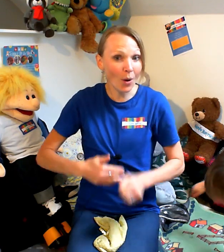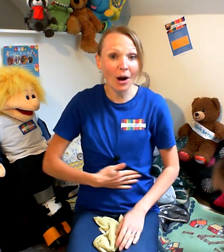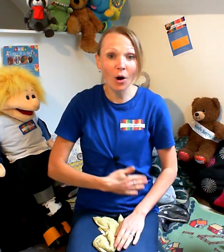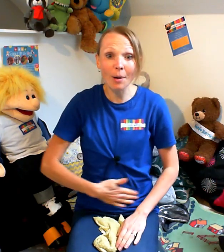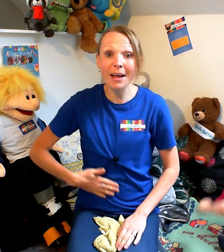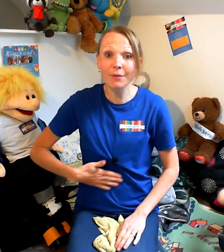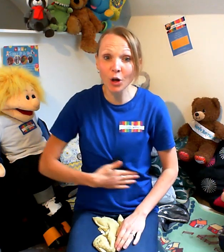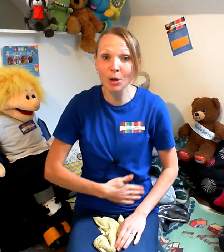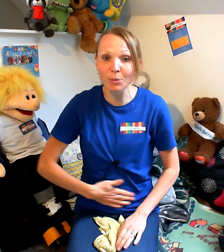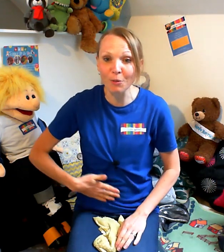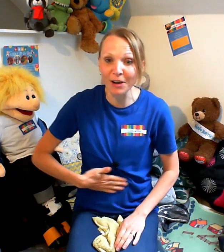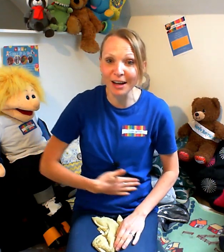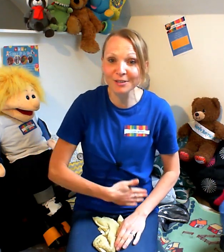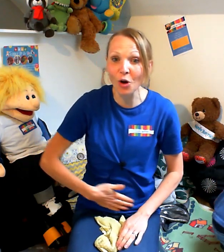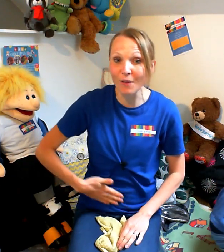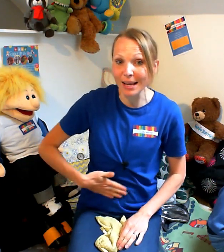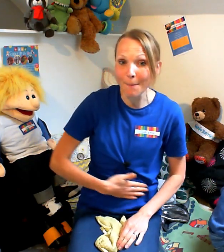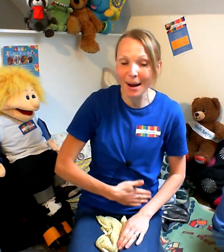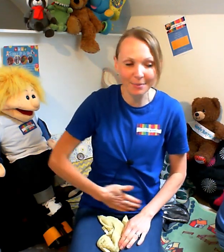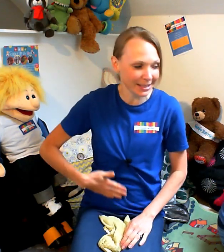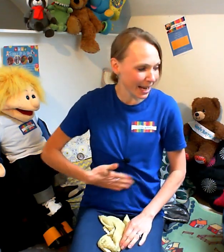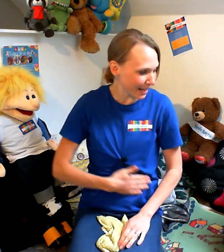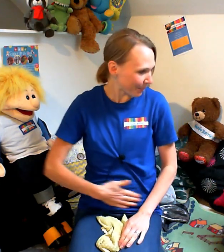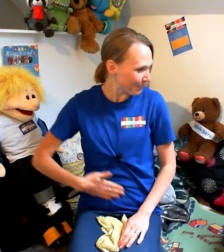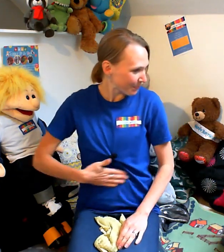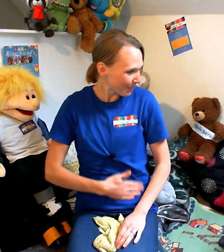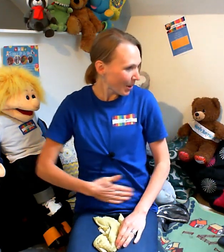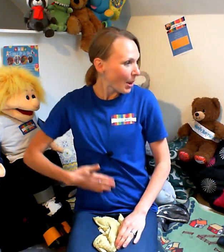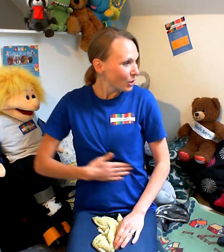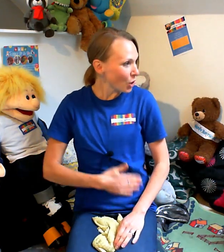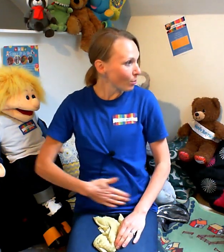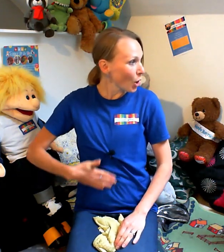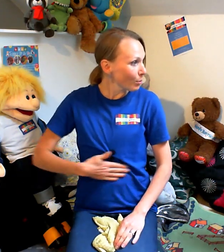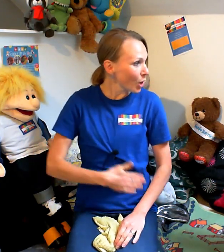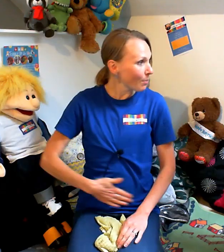A bit of yum yum yum first. Sorry, my mistake. Yum yum yum.